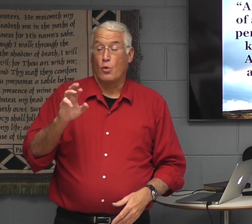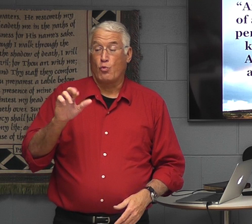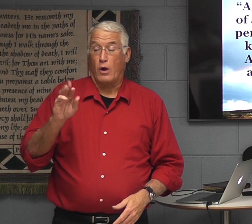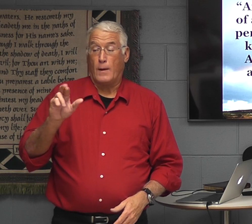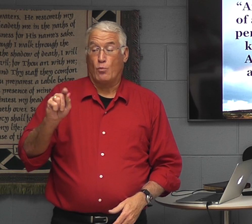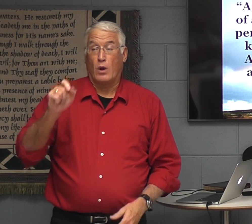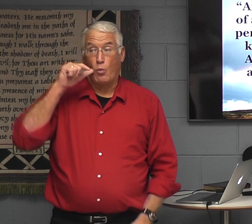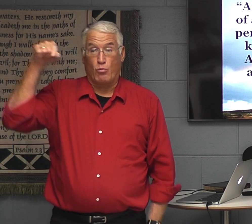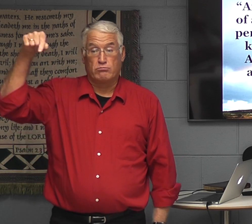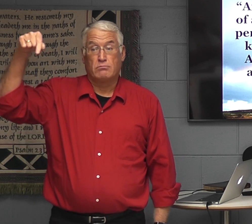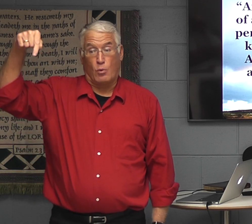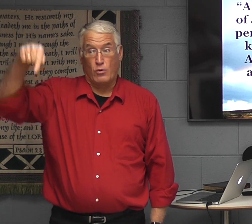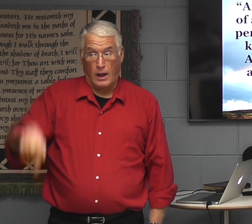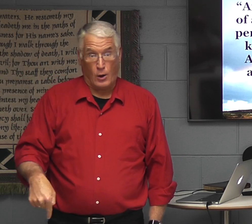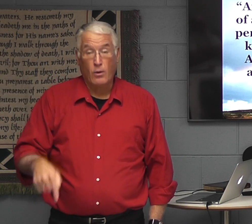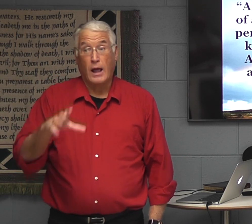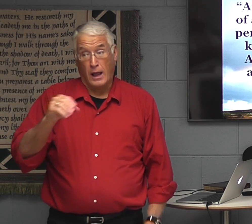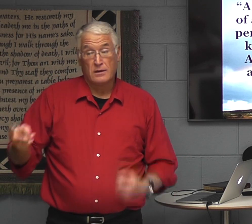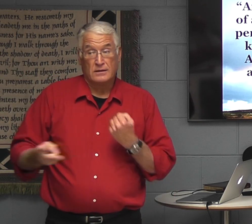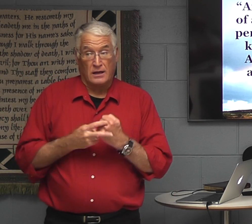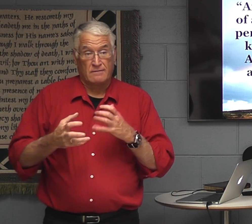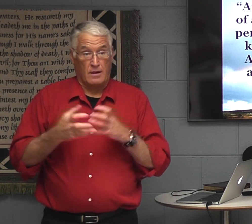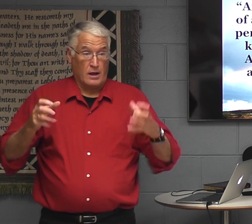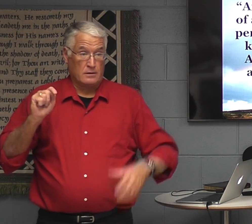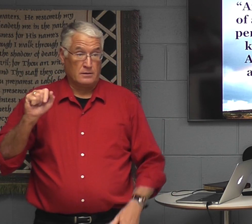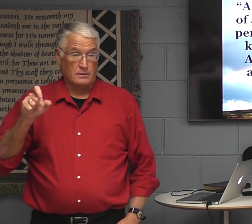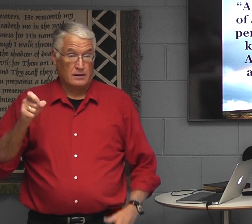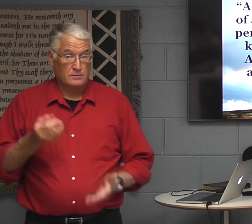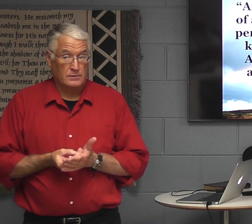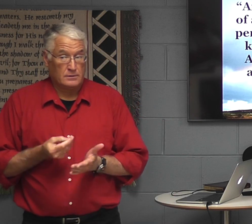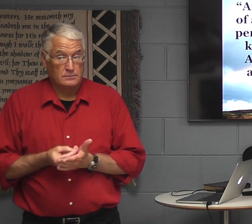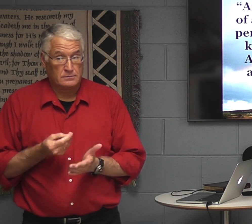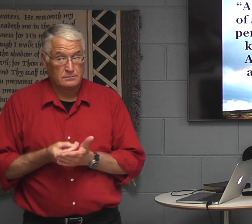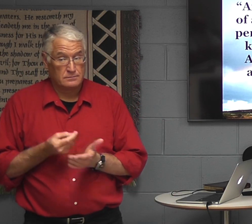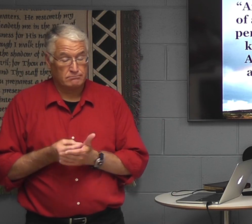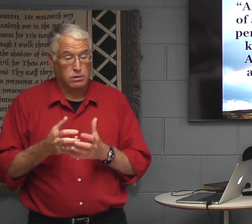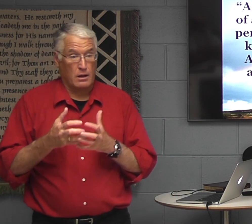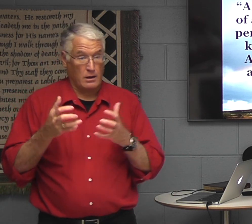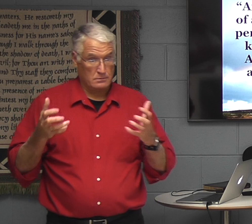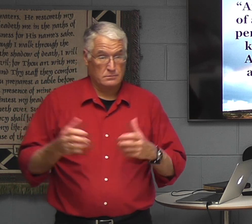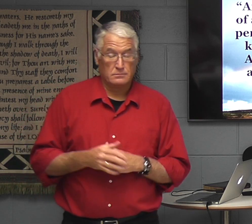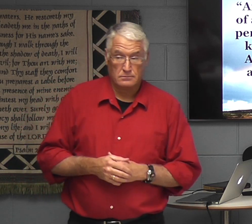So it would put the fear in the people, and the crime rate would go down. And it would save a lot of tax money, too.